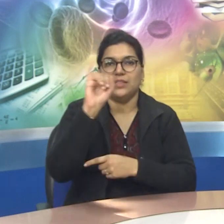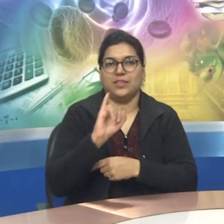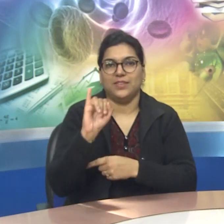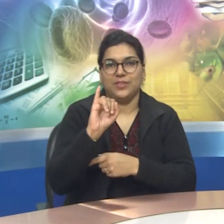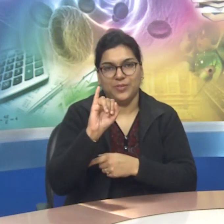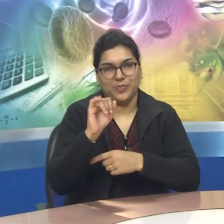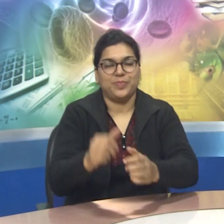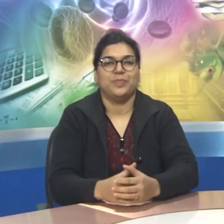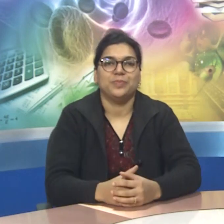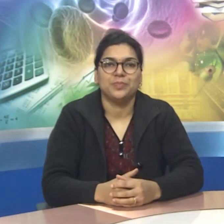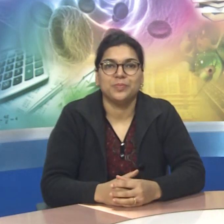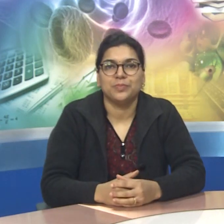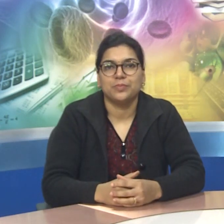This video is part 6.